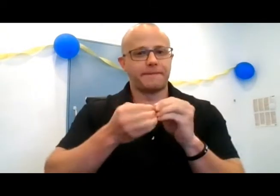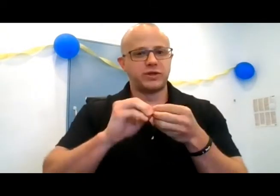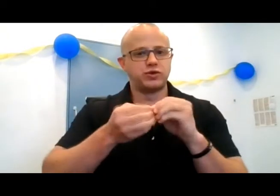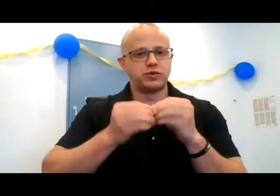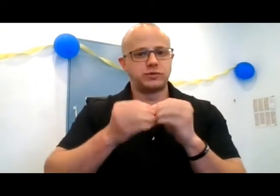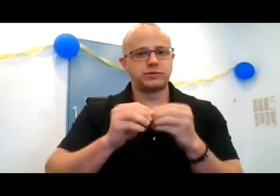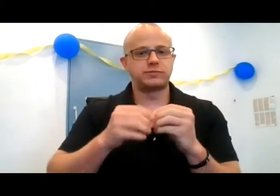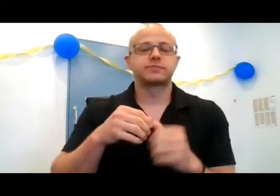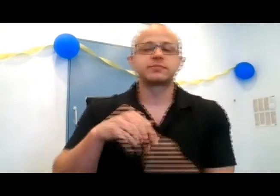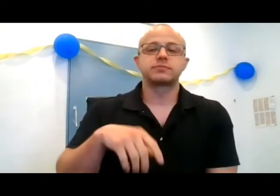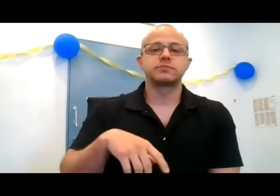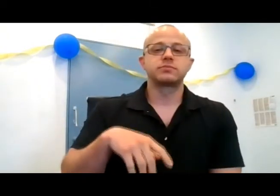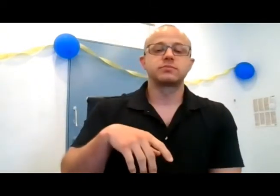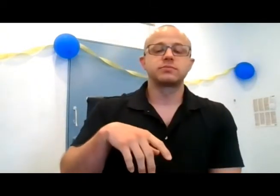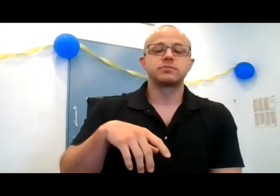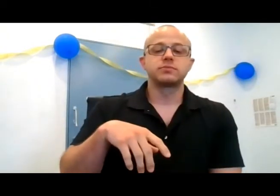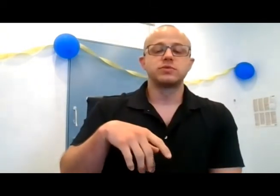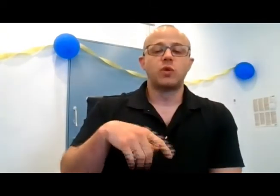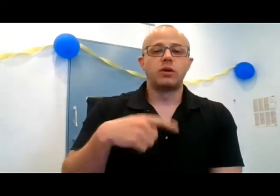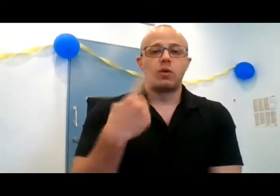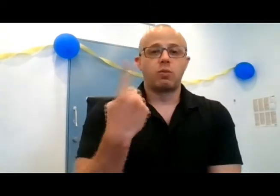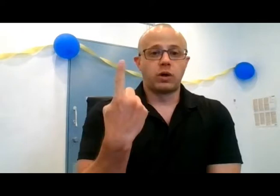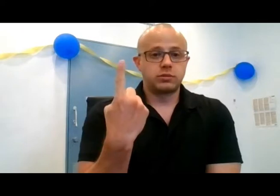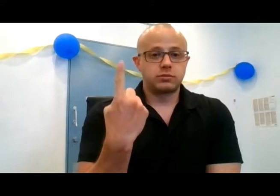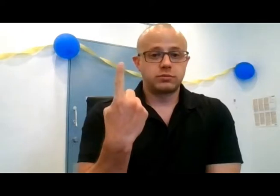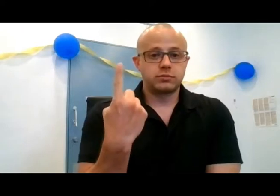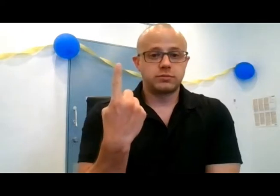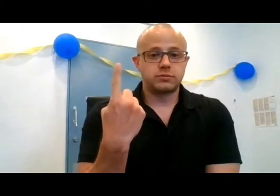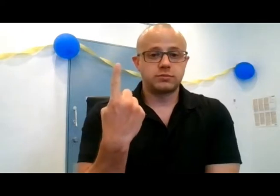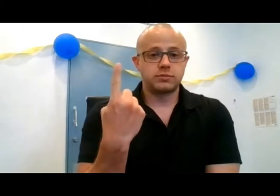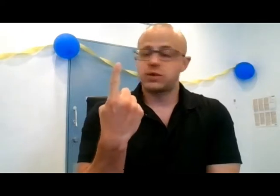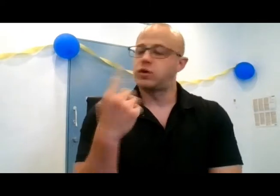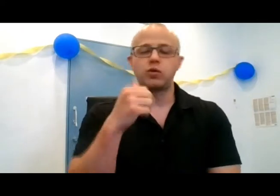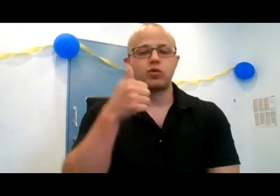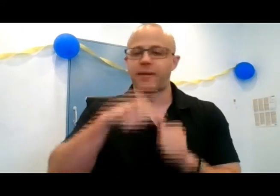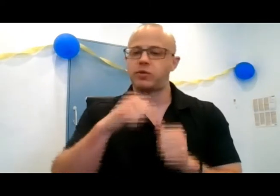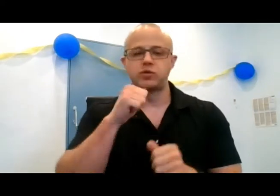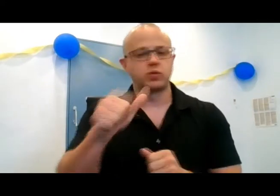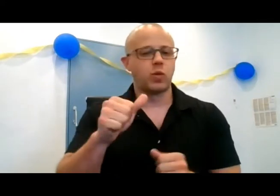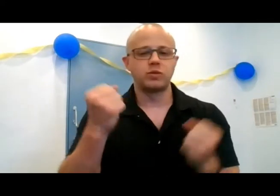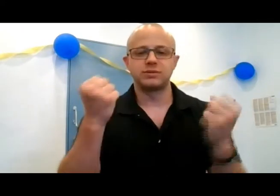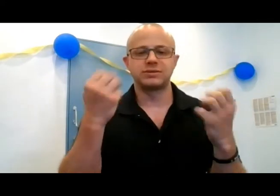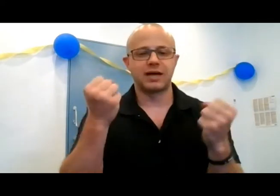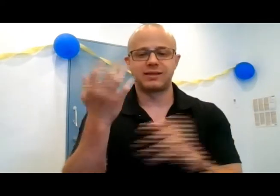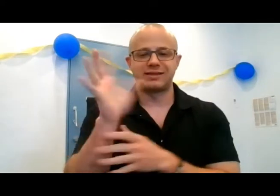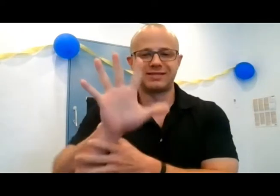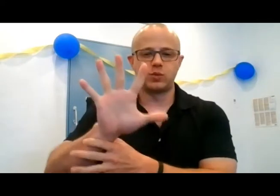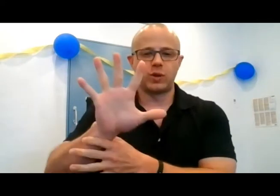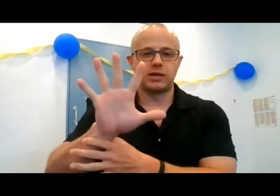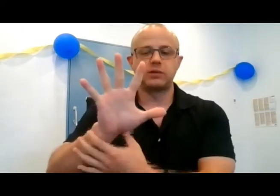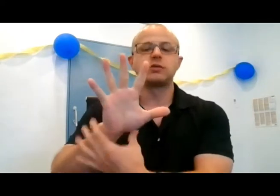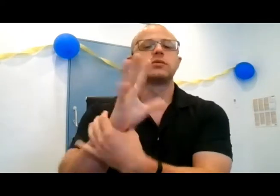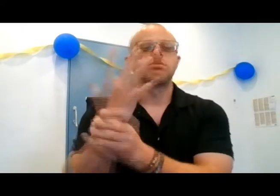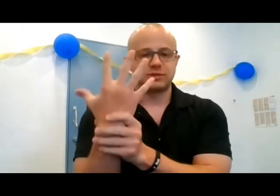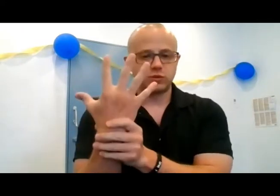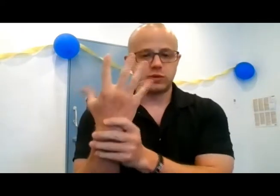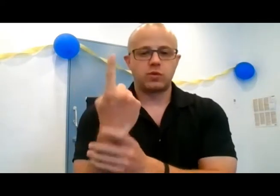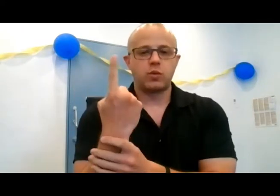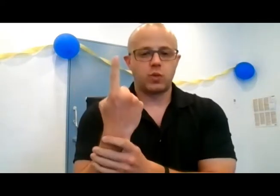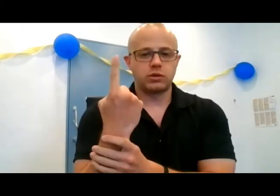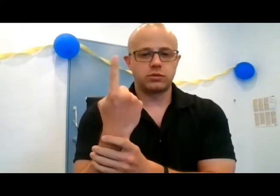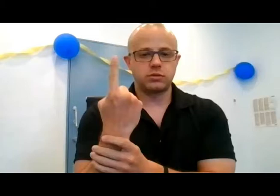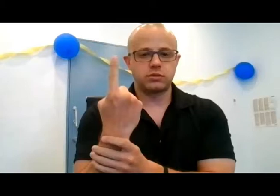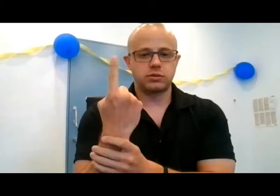letter you need help with. Now we're going to review the numbers. 1. Remember, don't